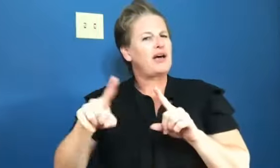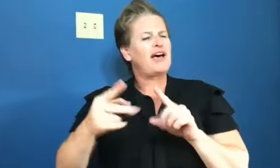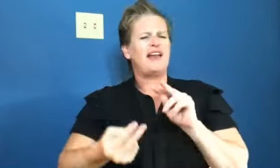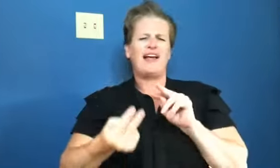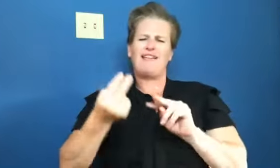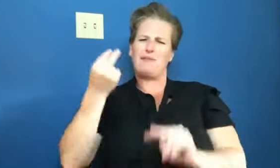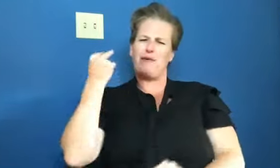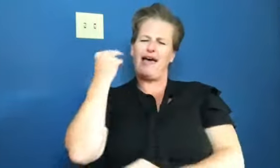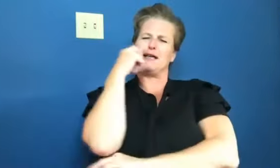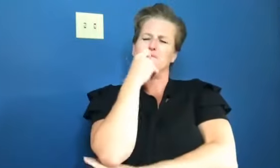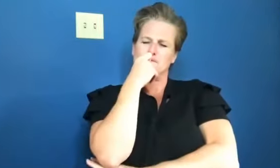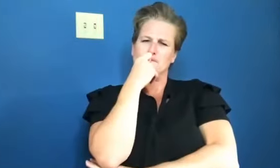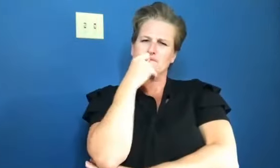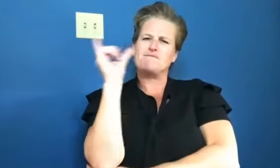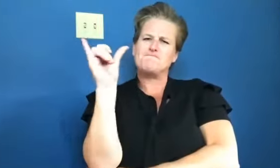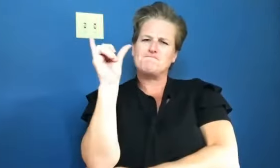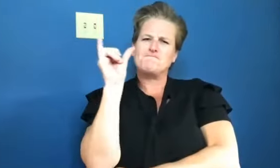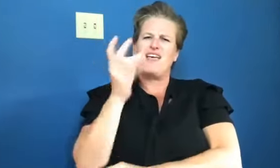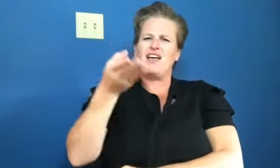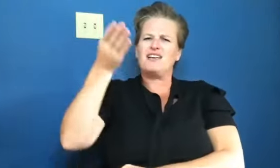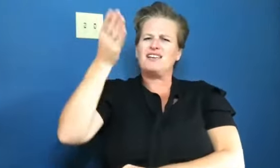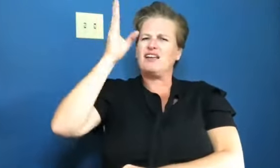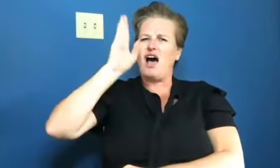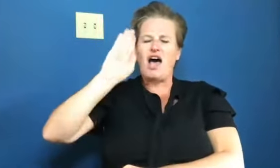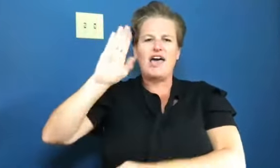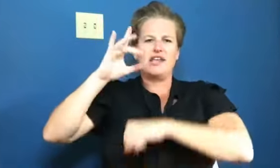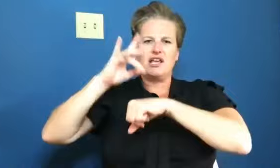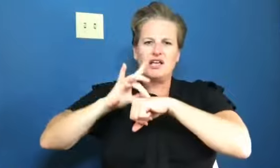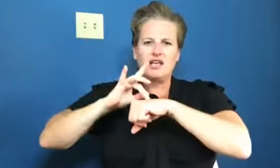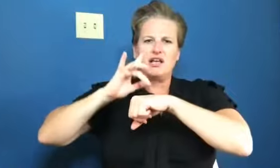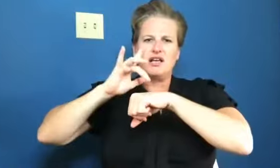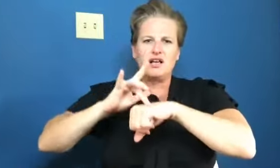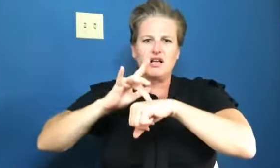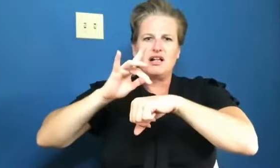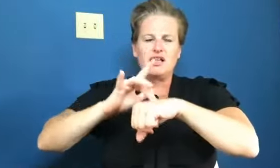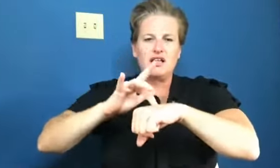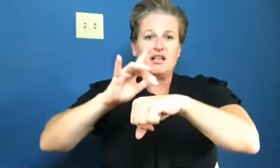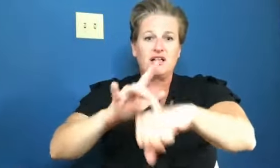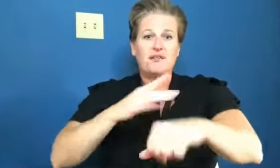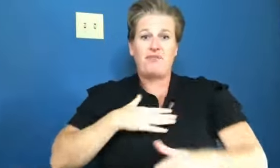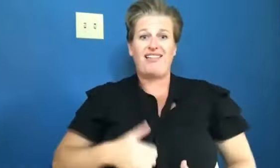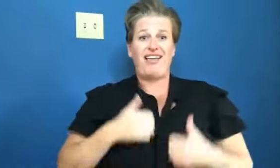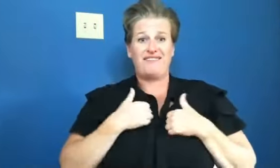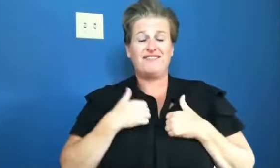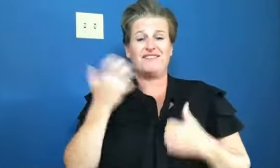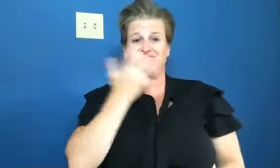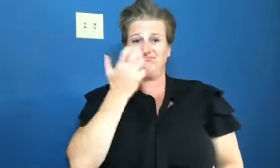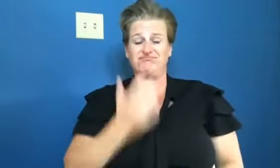the blueprint of God, his fingerprints all over my life. Do you know the first friend that I made in the city of Dallas was a sober member of